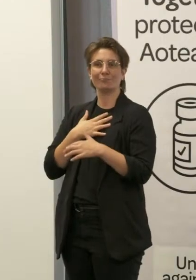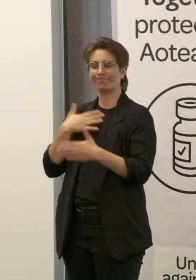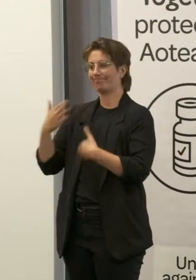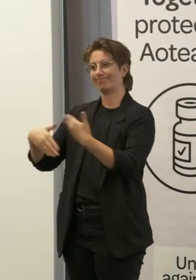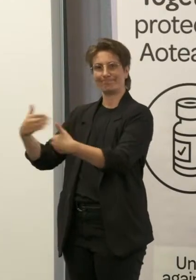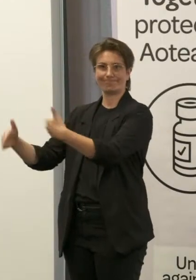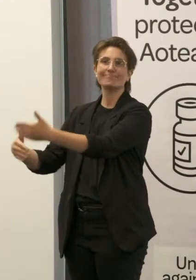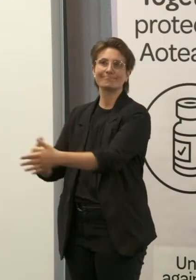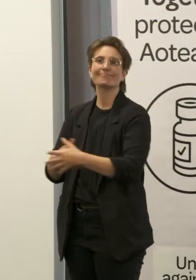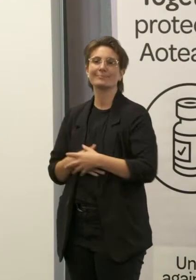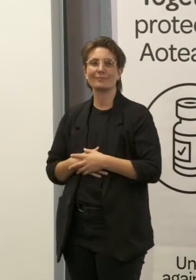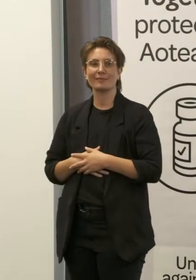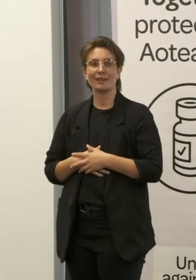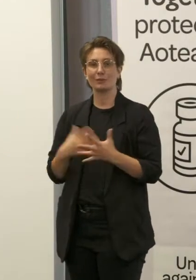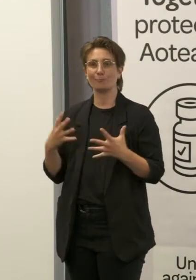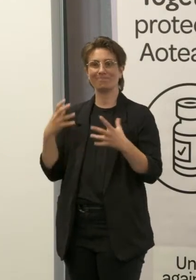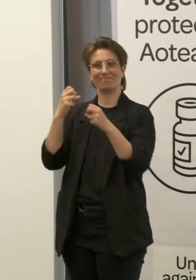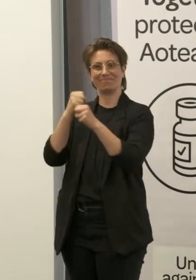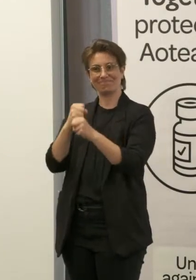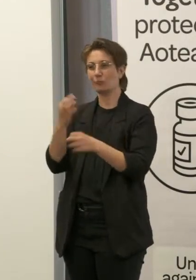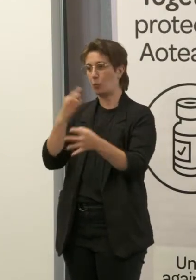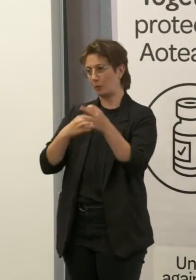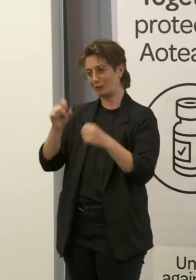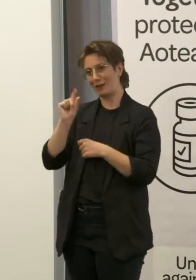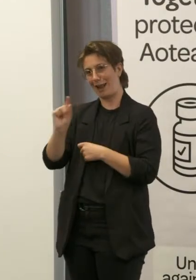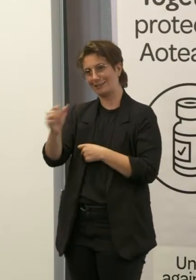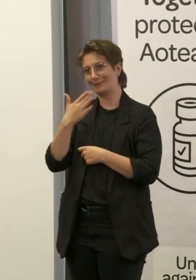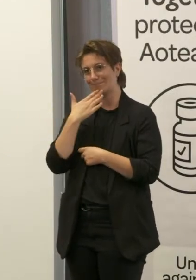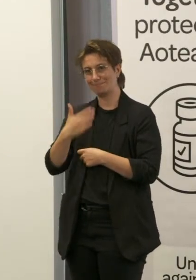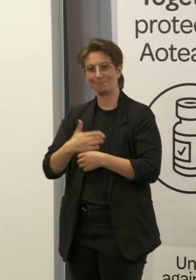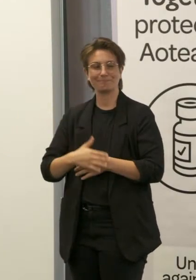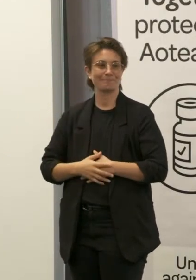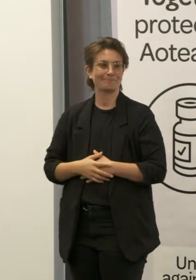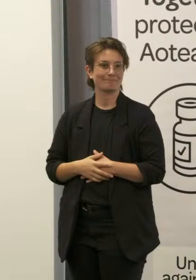for today, and we'll see what comes about. Tēnā koutou.